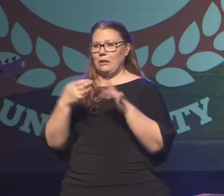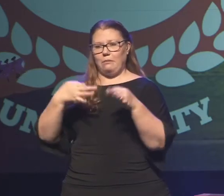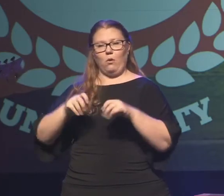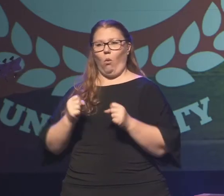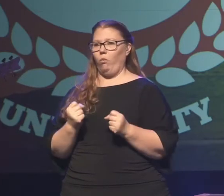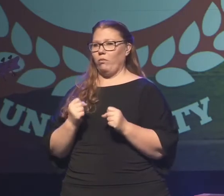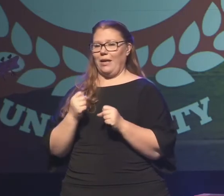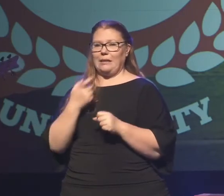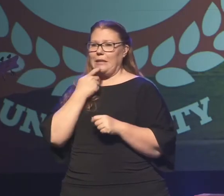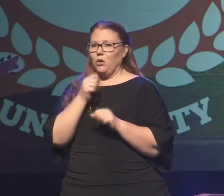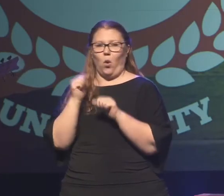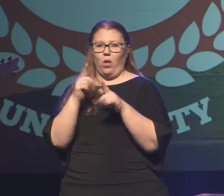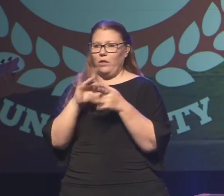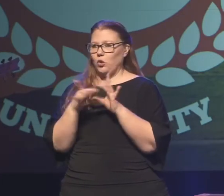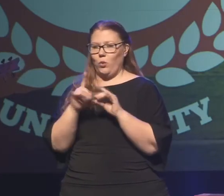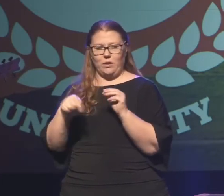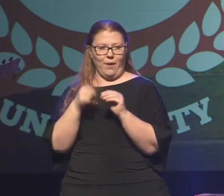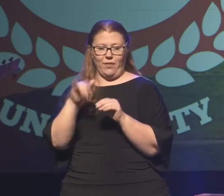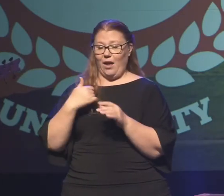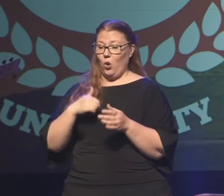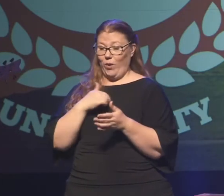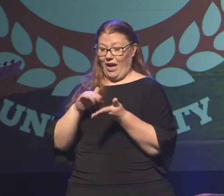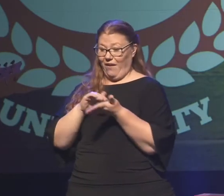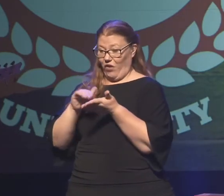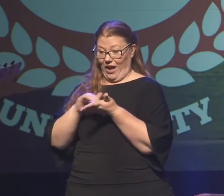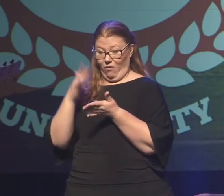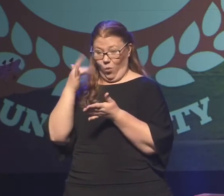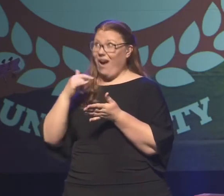this. We can forgive because we've been forgiven.